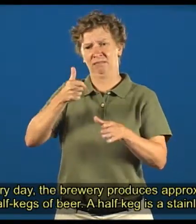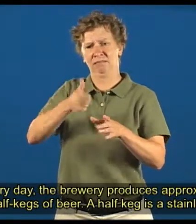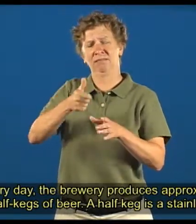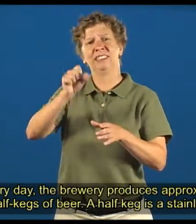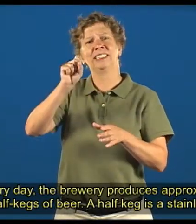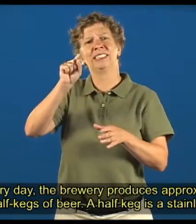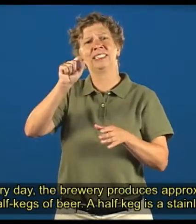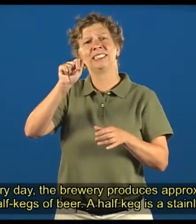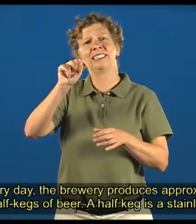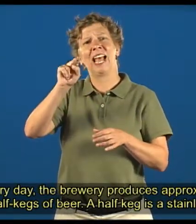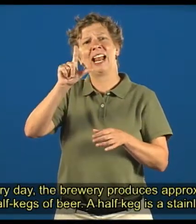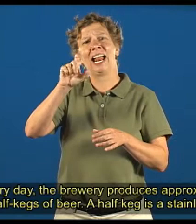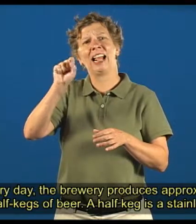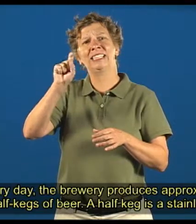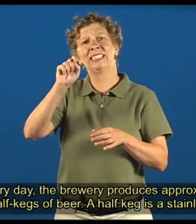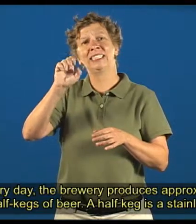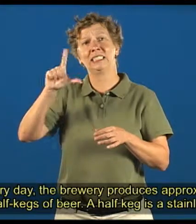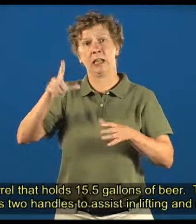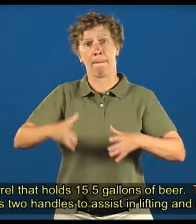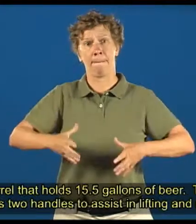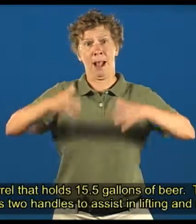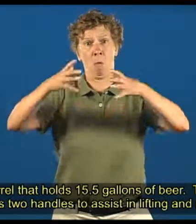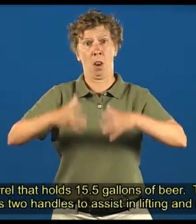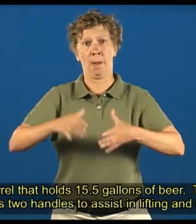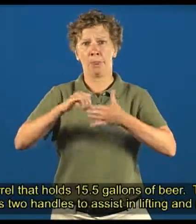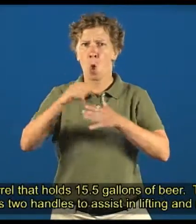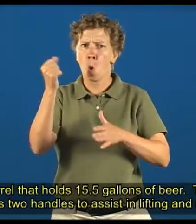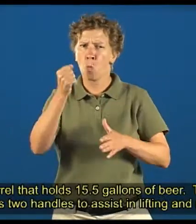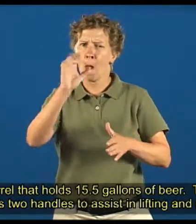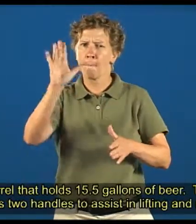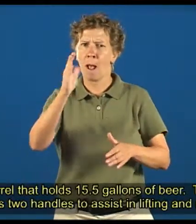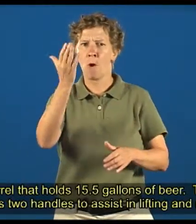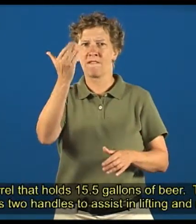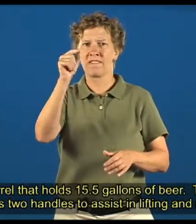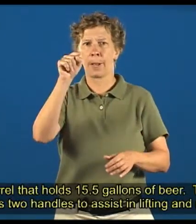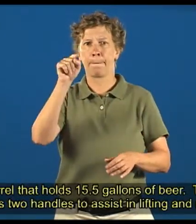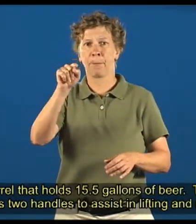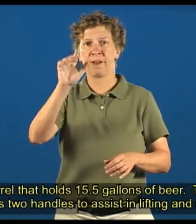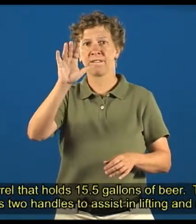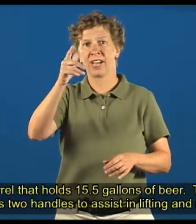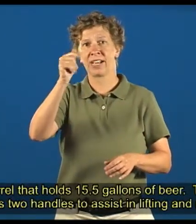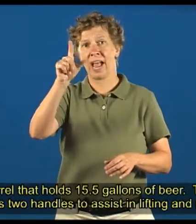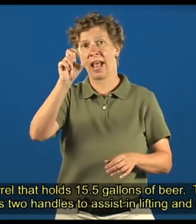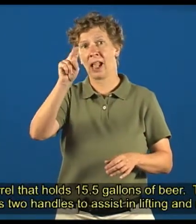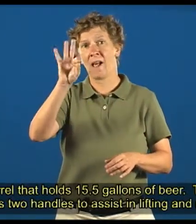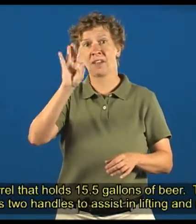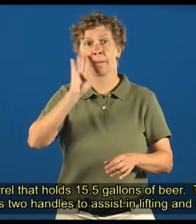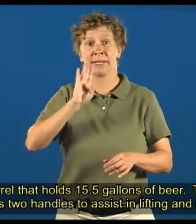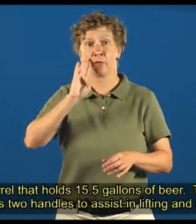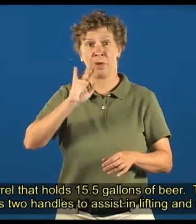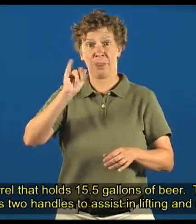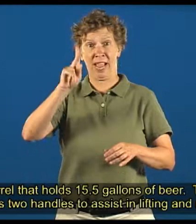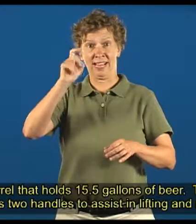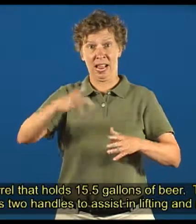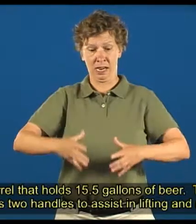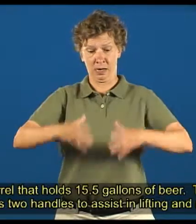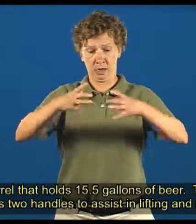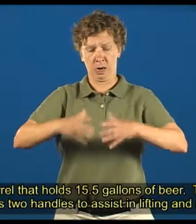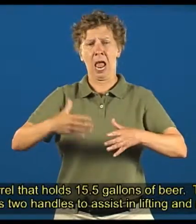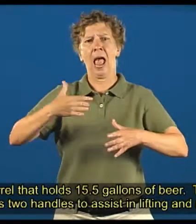A half keg is a stainless steel barrel that holds 15.5 gallons of beer. The